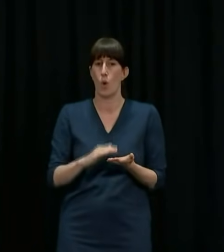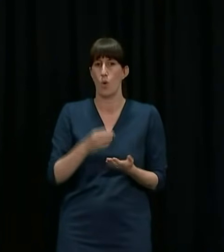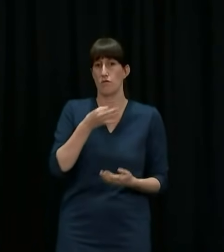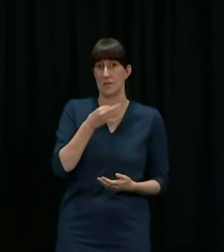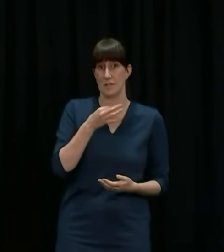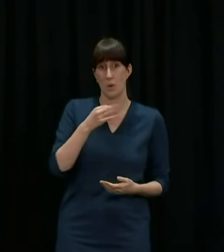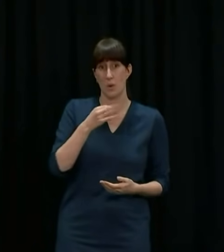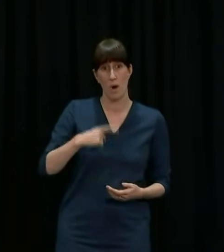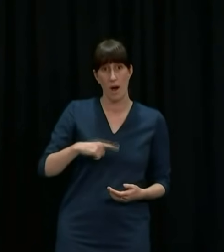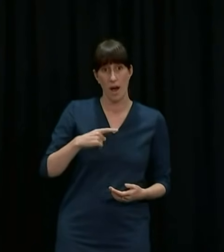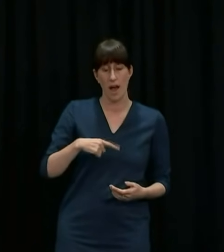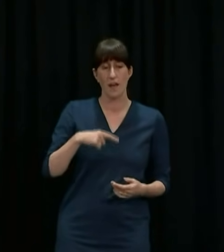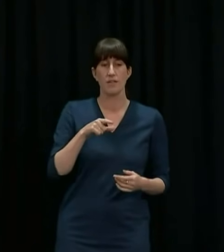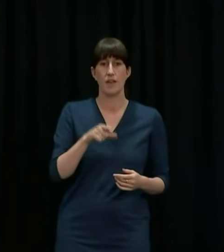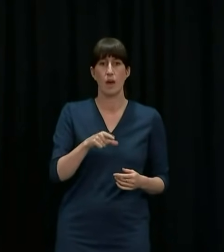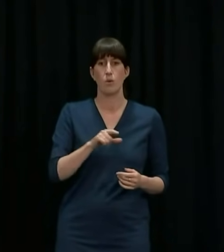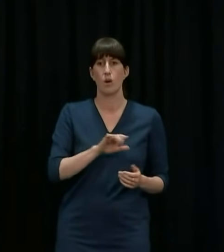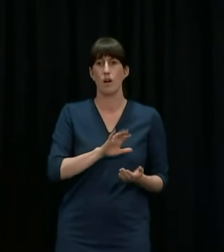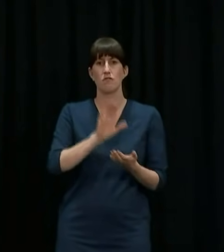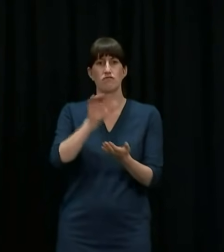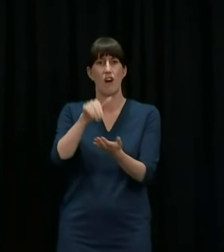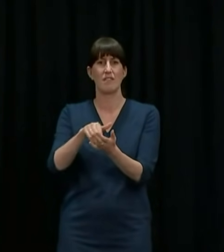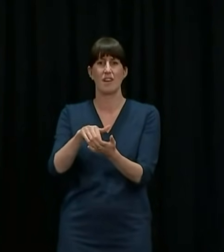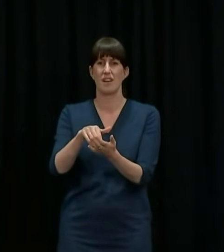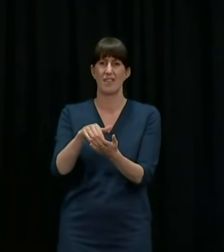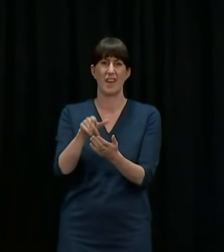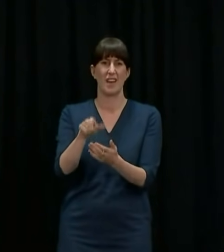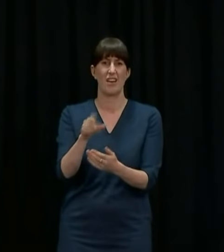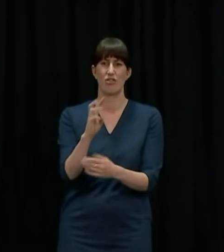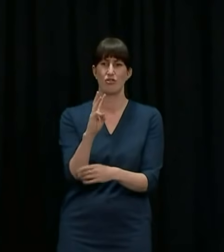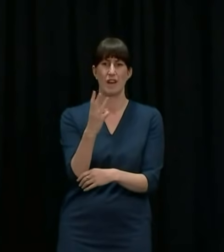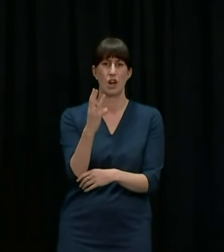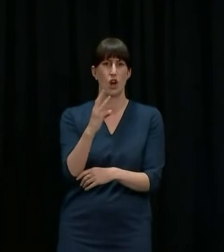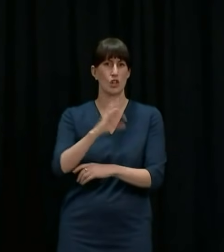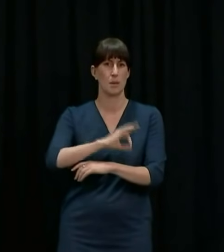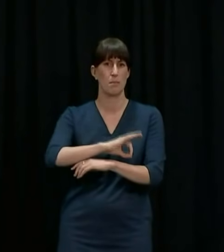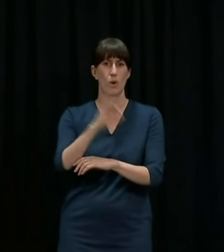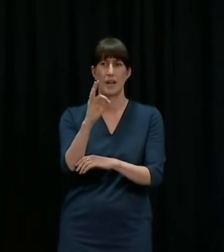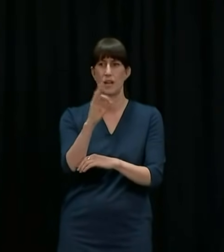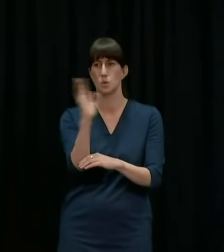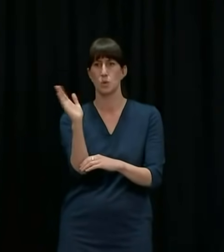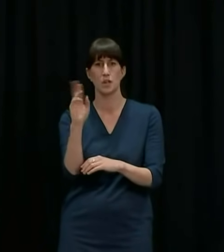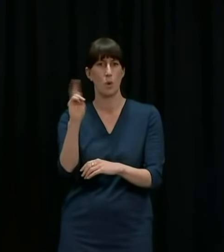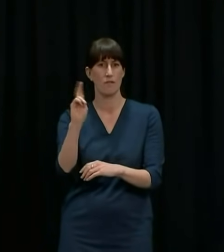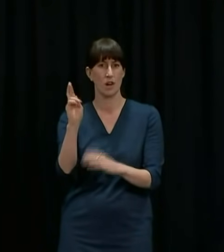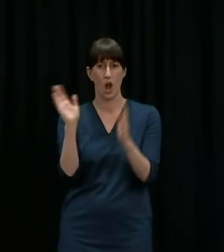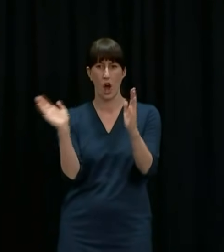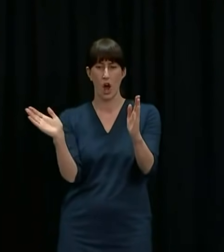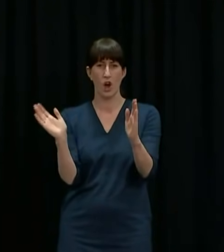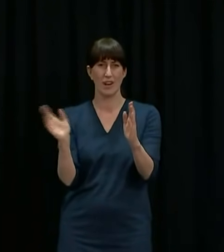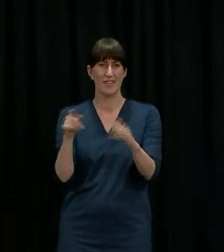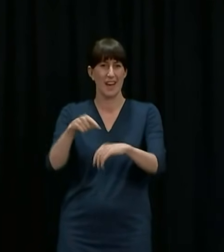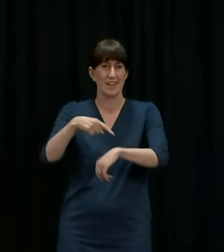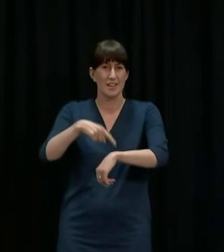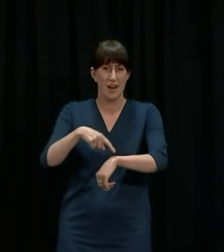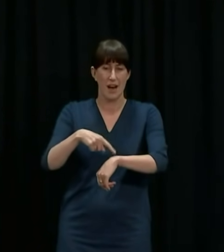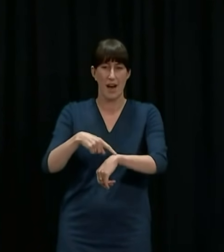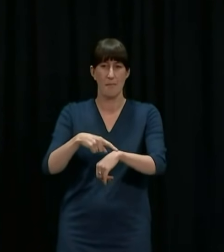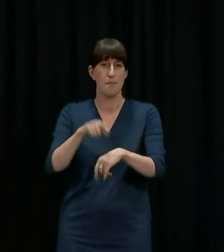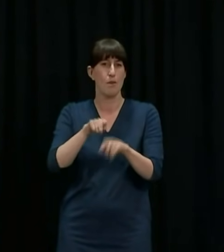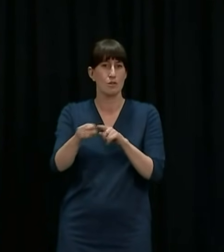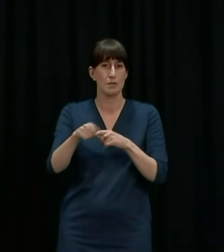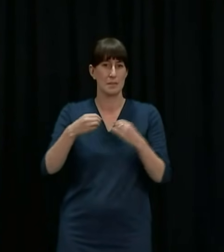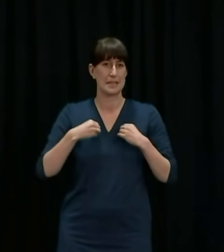The person was there from 3 in the morning till 12, delivering to a number of places, most of which were closed because of the Alert Level